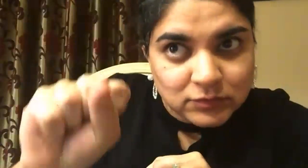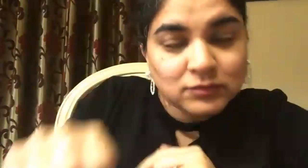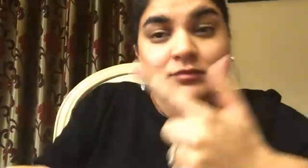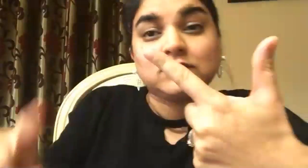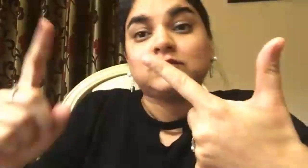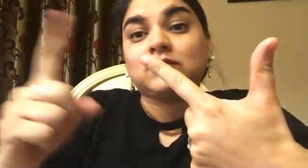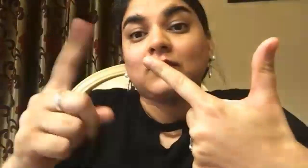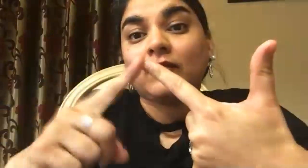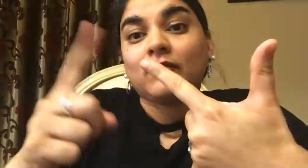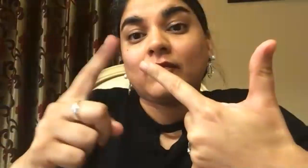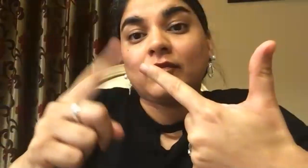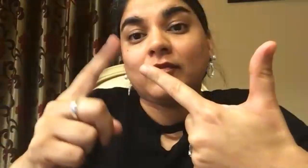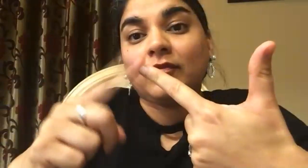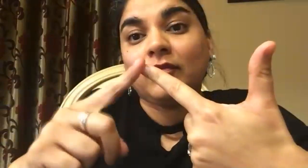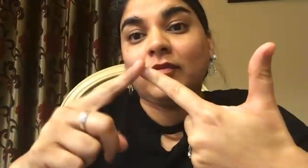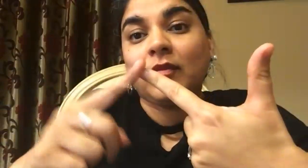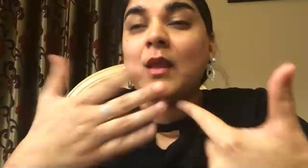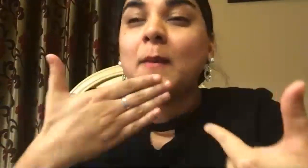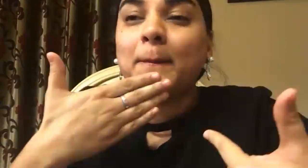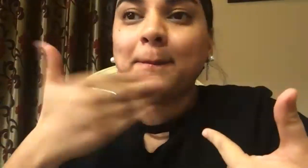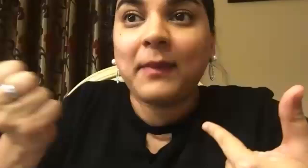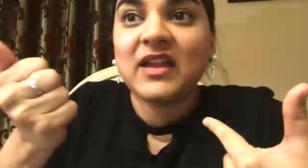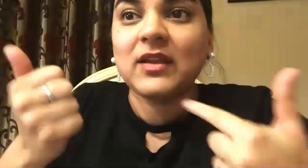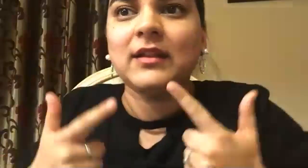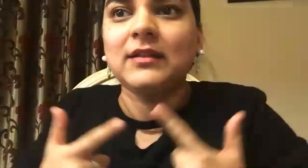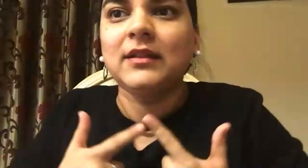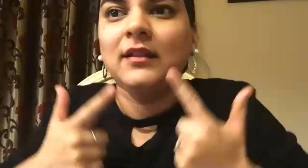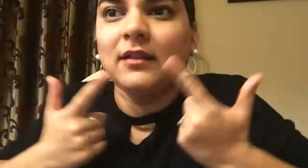is jobs. Secondly,